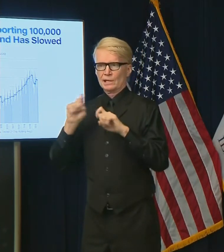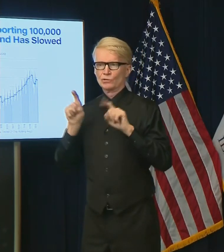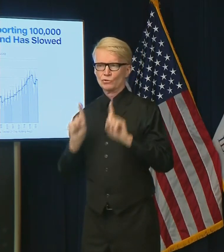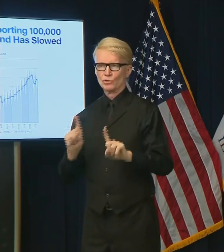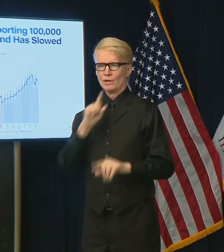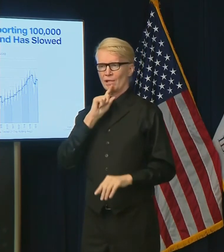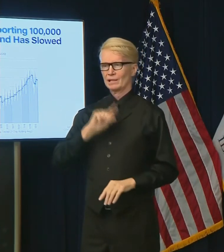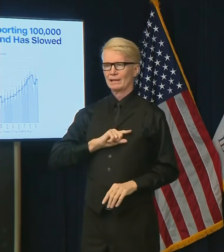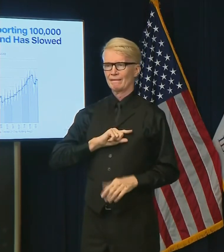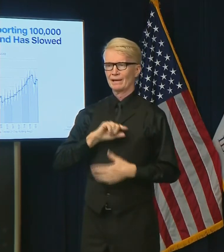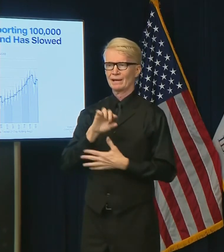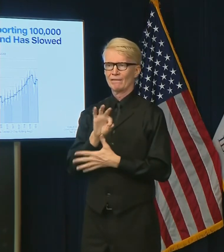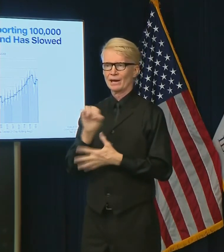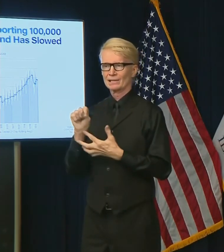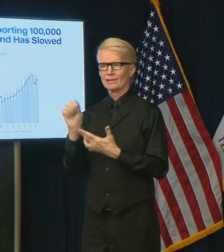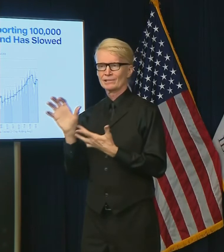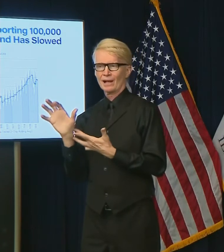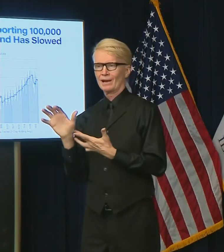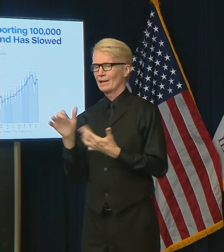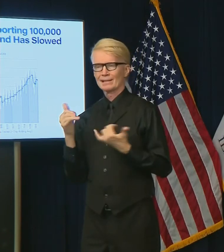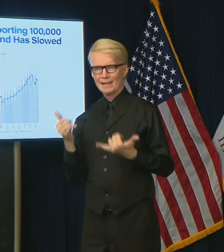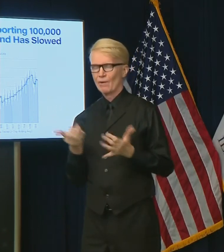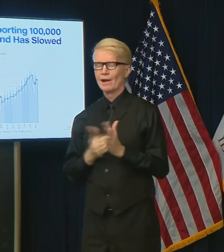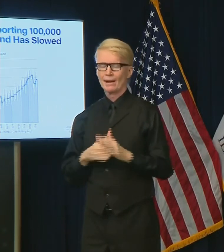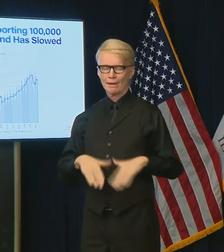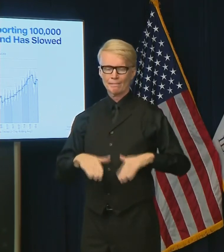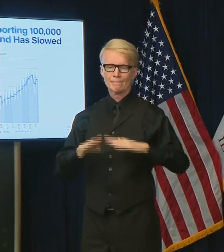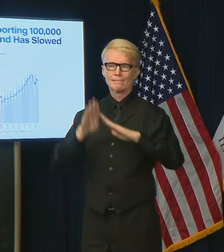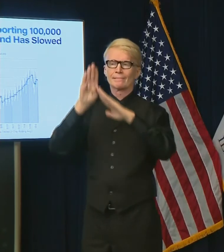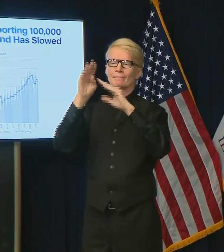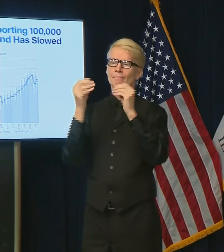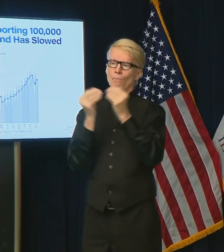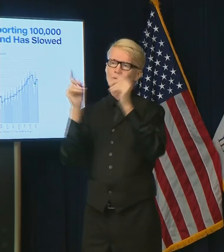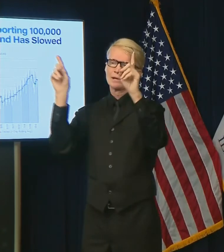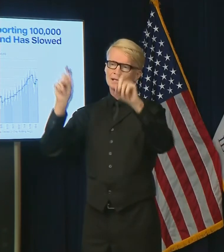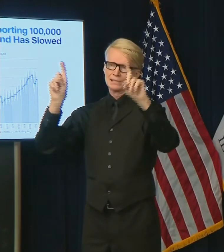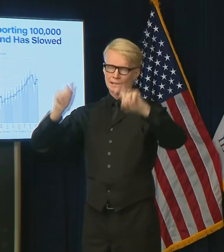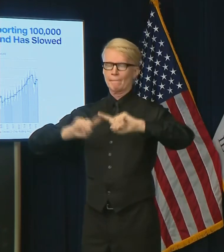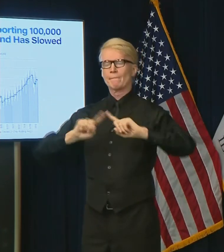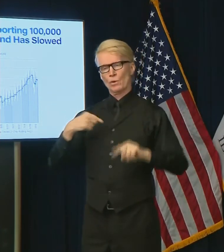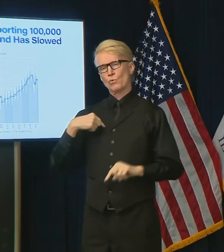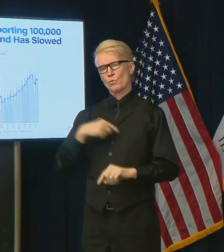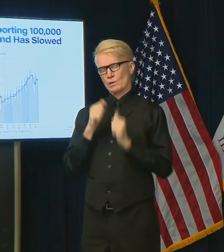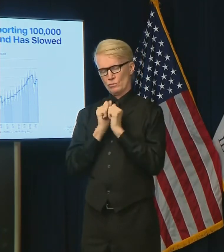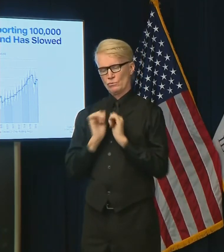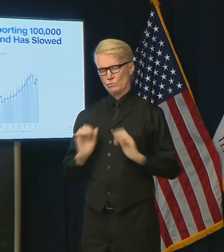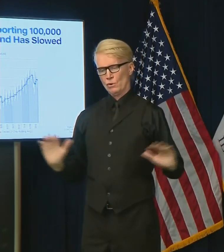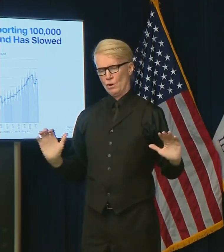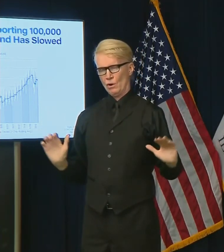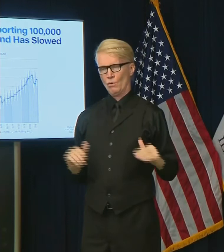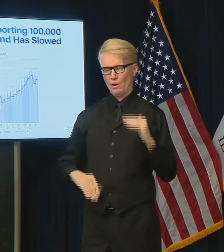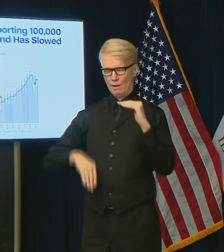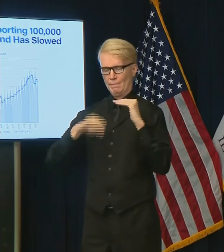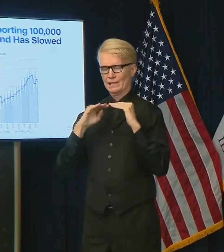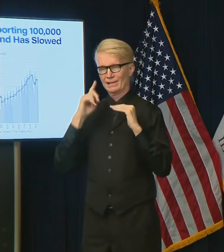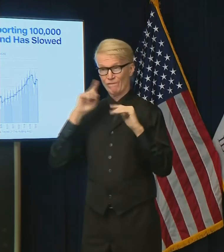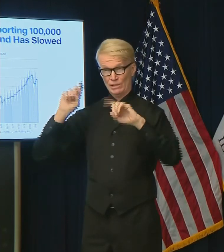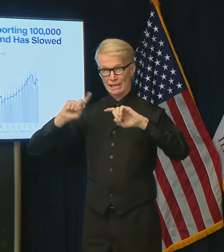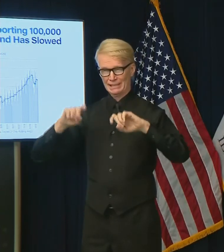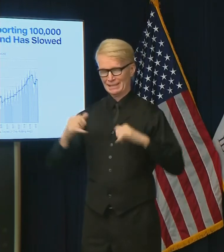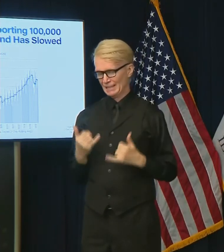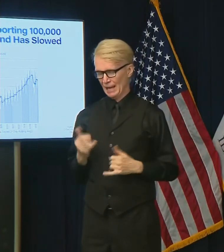Thanksgiving weekend and is now ramping back up. But we continue to grow our capacity for testing. Our current